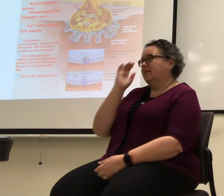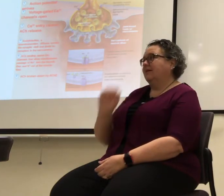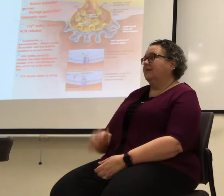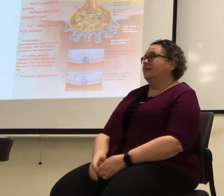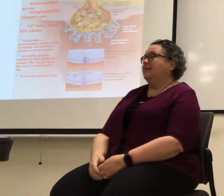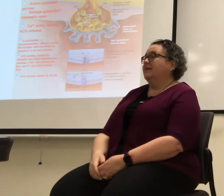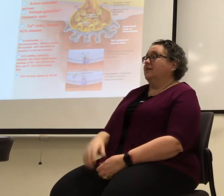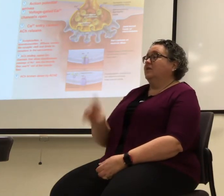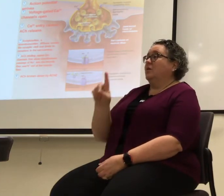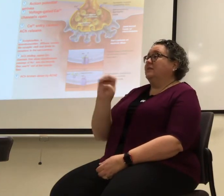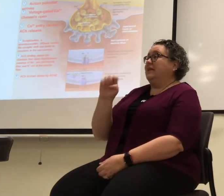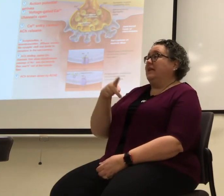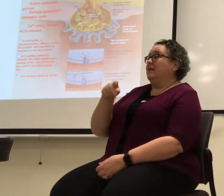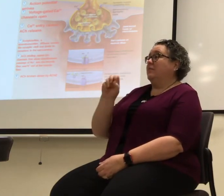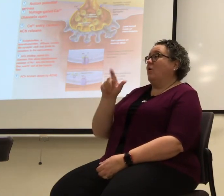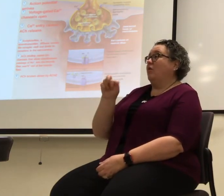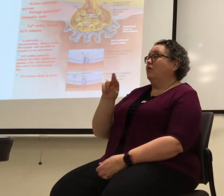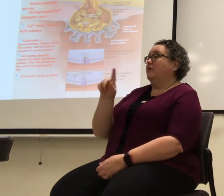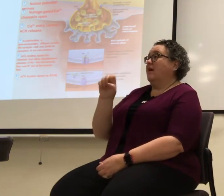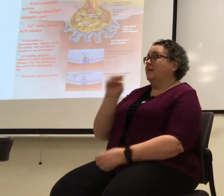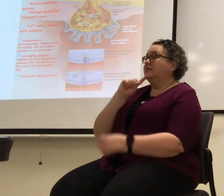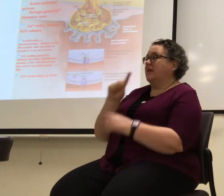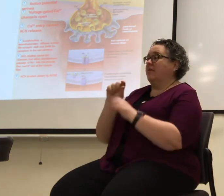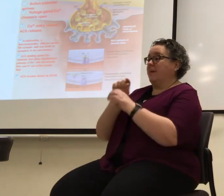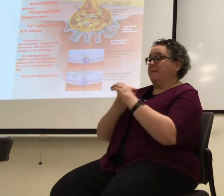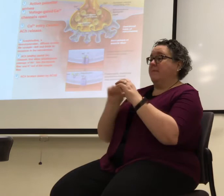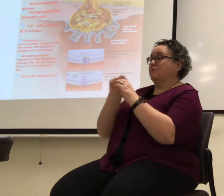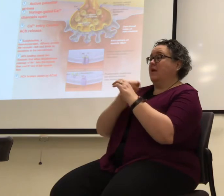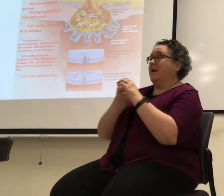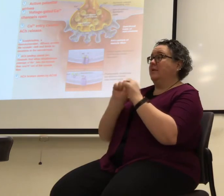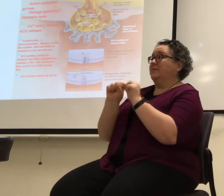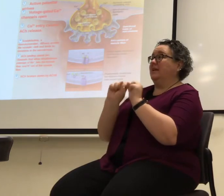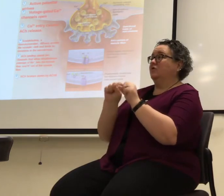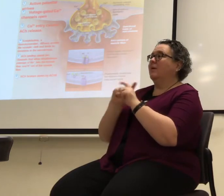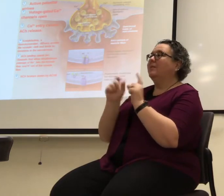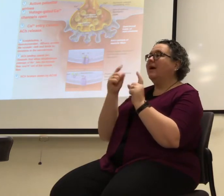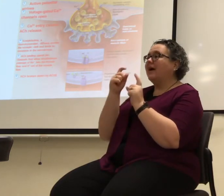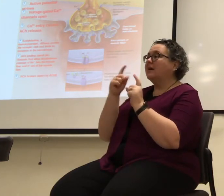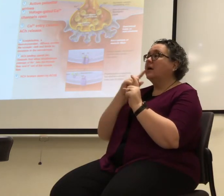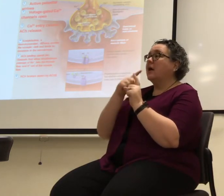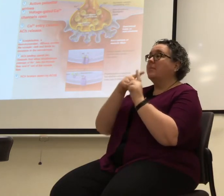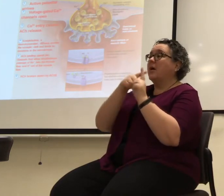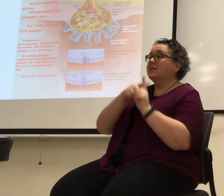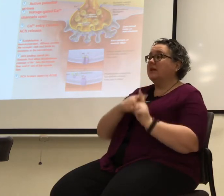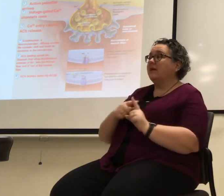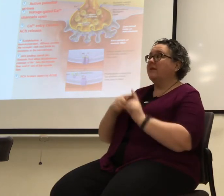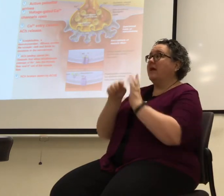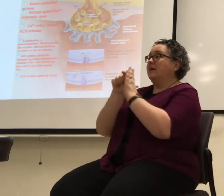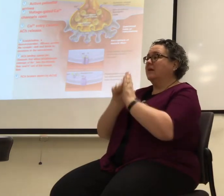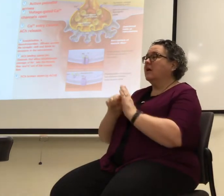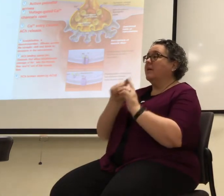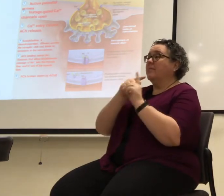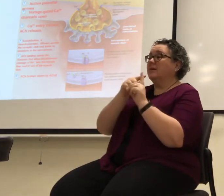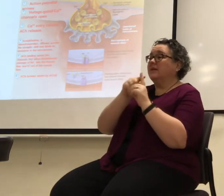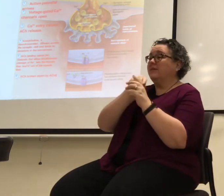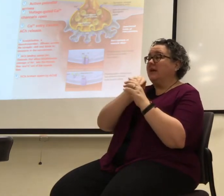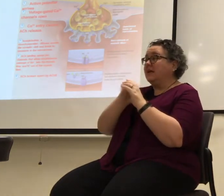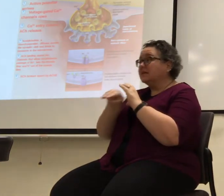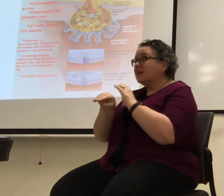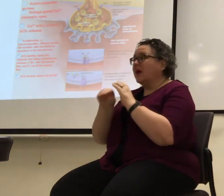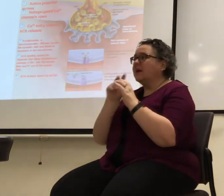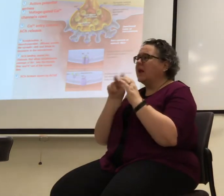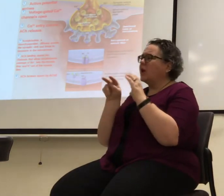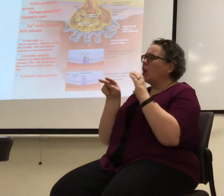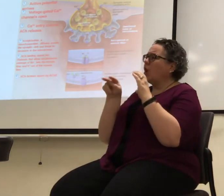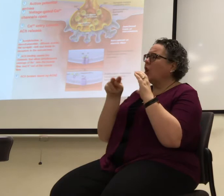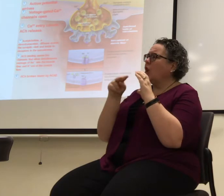You've depolarized the membrane potential. The thing about it is, these positive charges, it gets inside and it looks around and